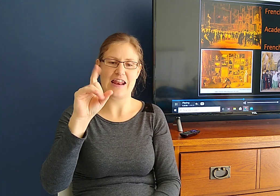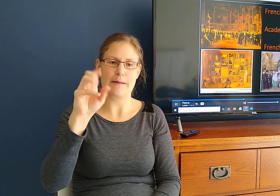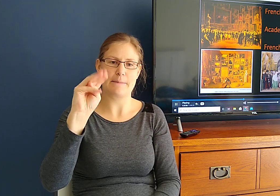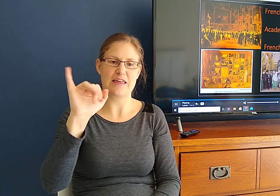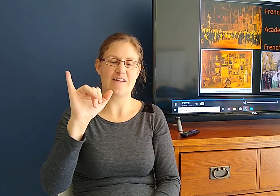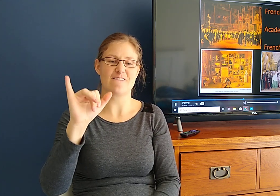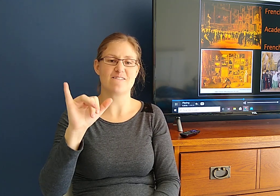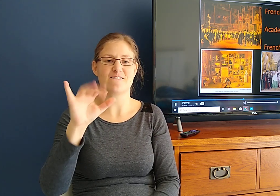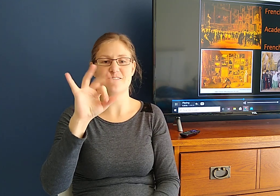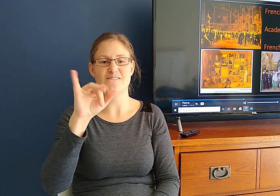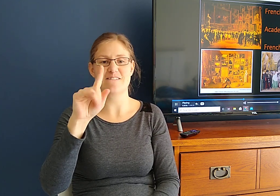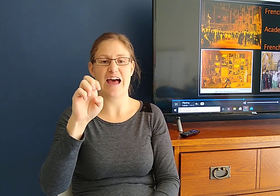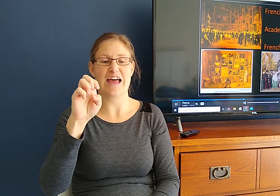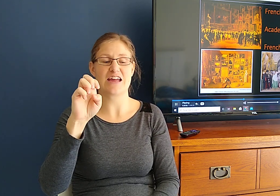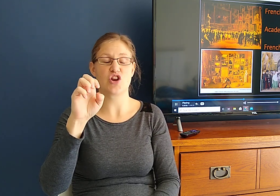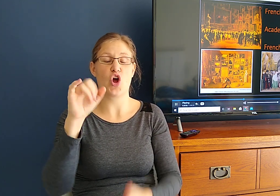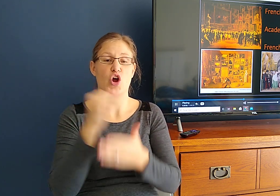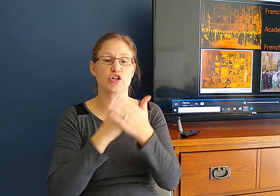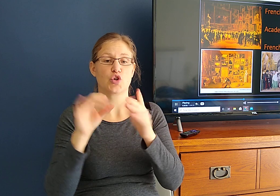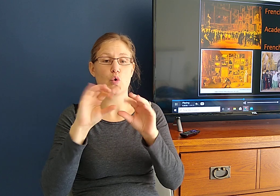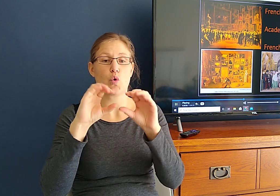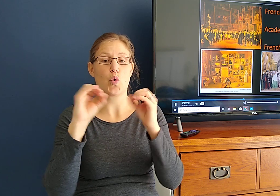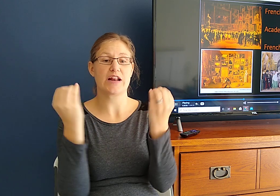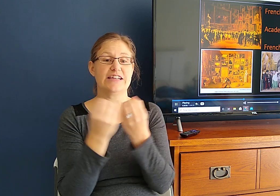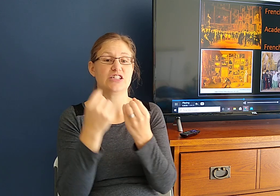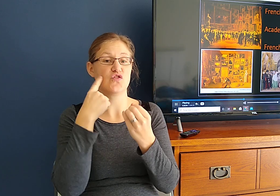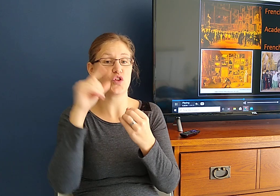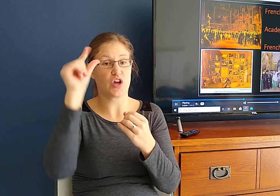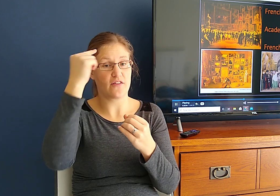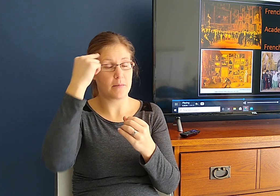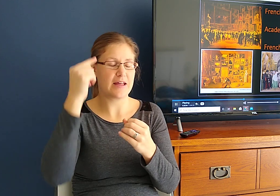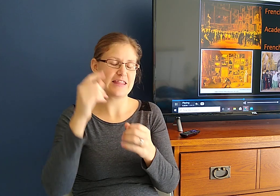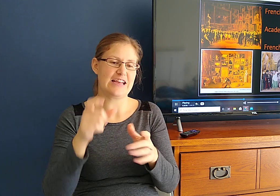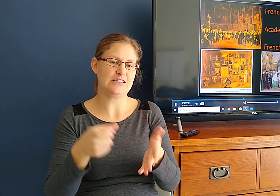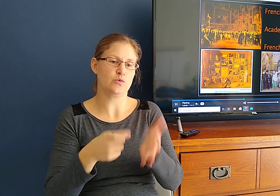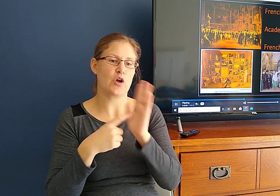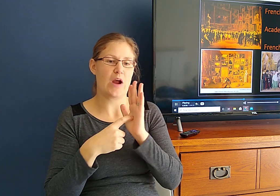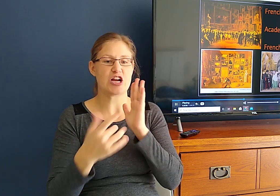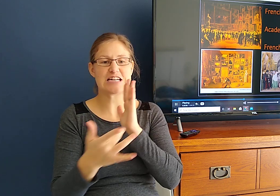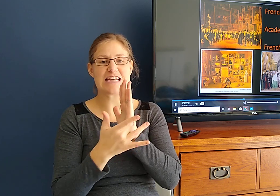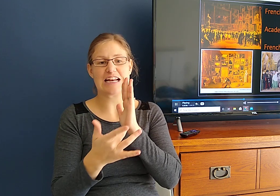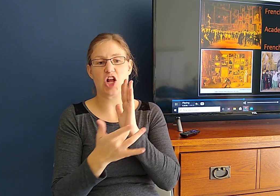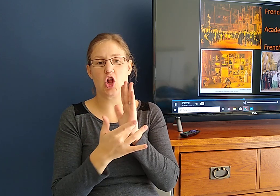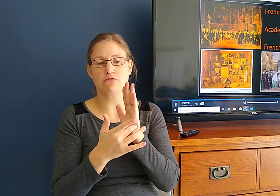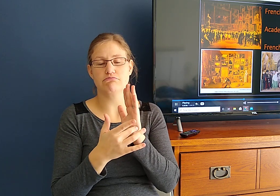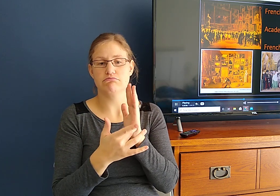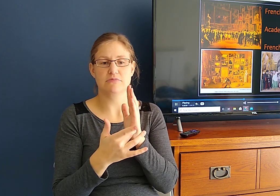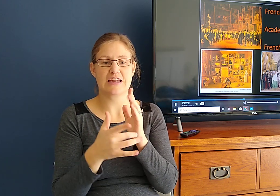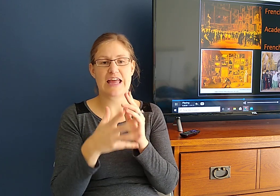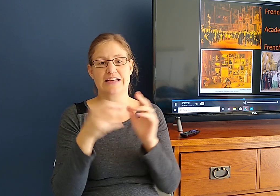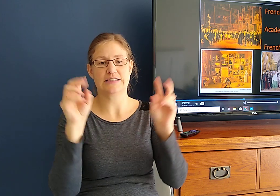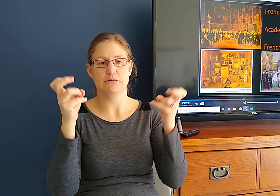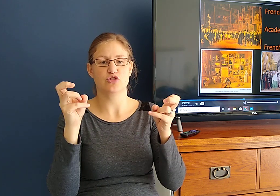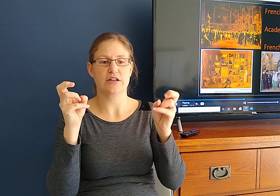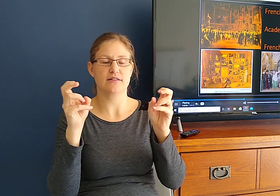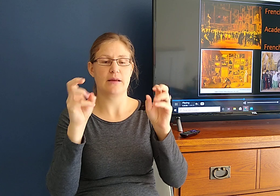government. The teachings demanded classical technique and subject matter found in history, mythology,